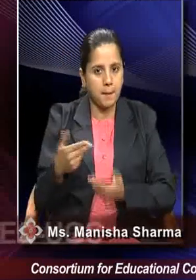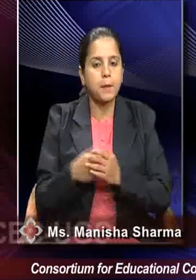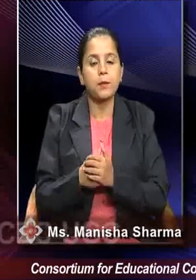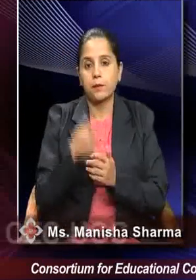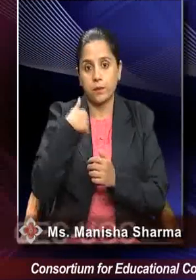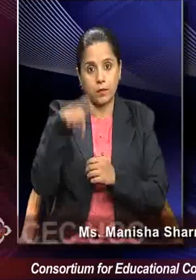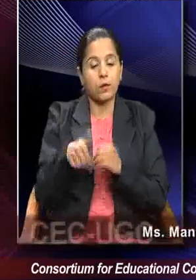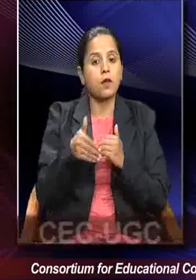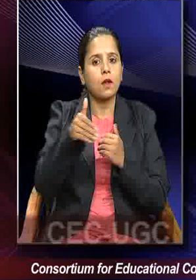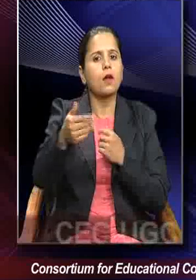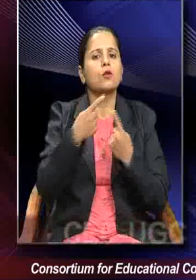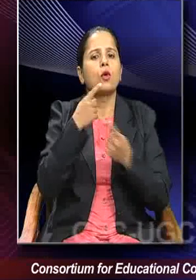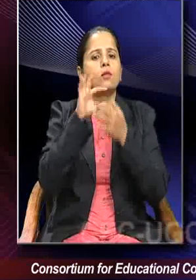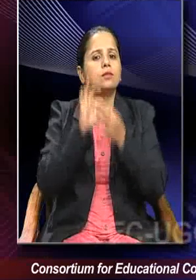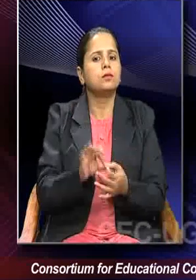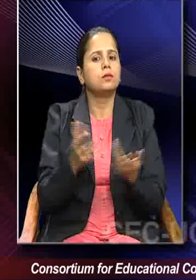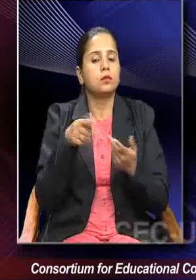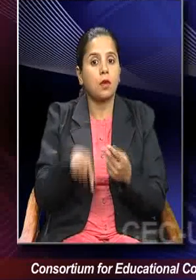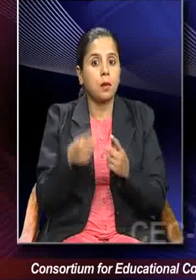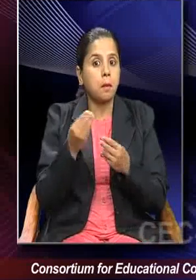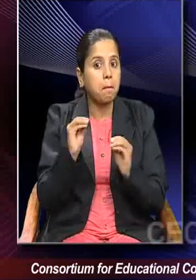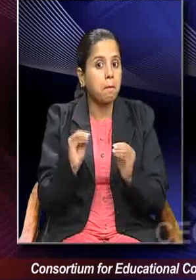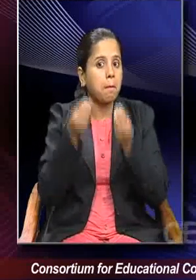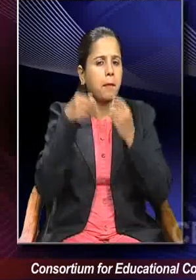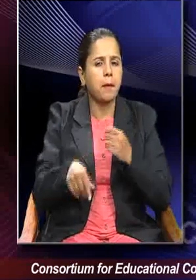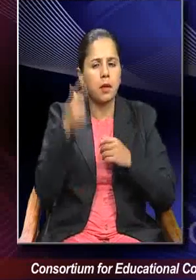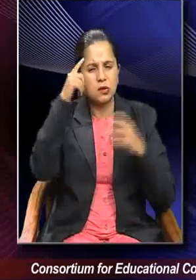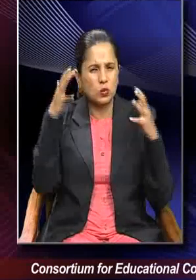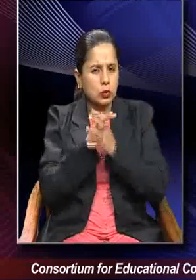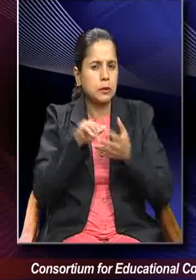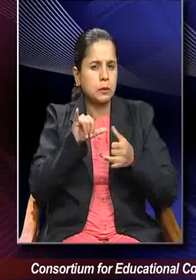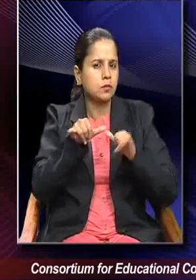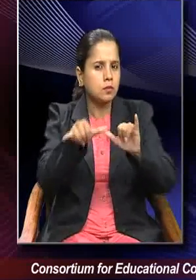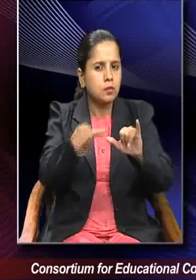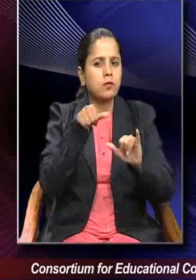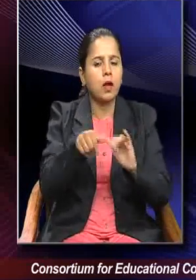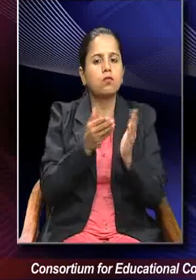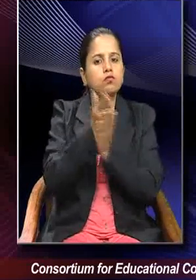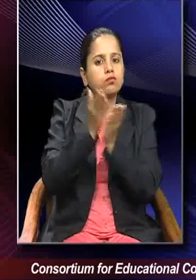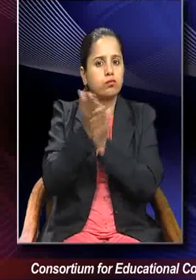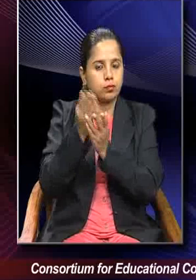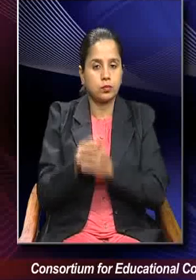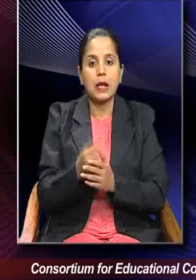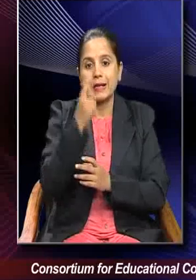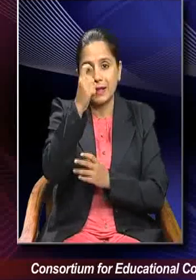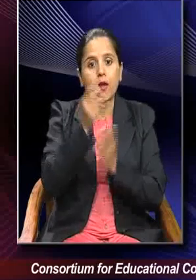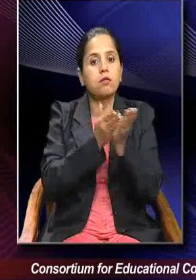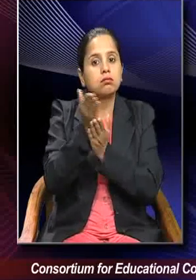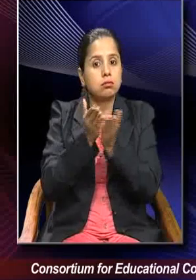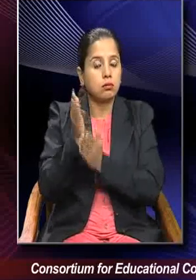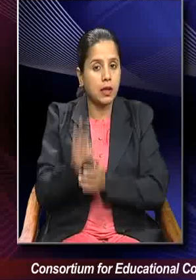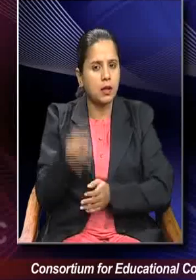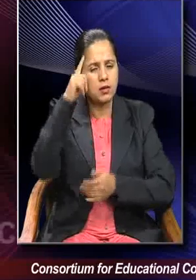Today we are going to talk on effective stress management techniques. The 7 methods of